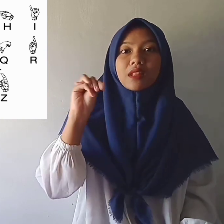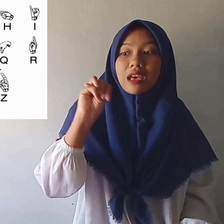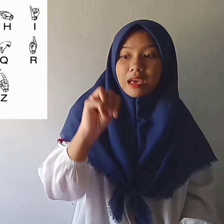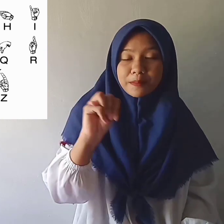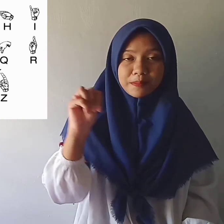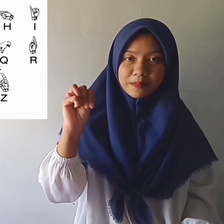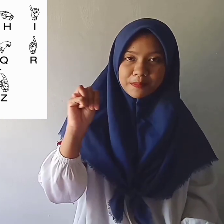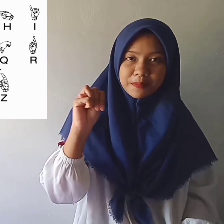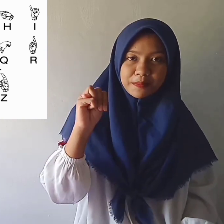M,